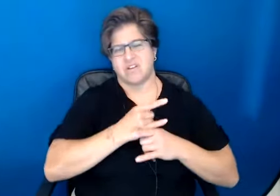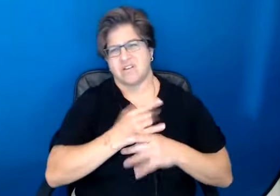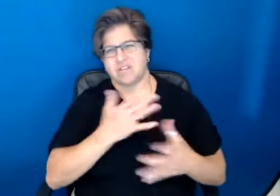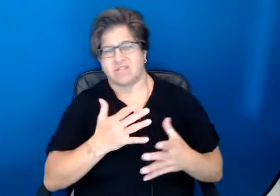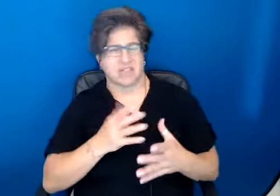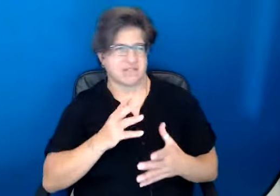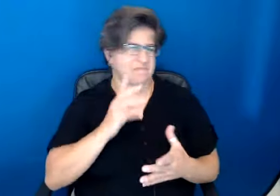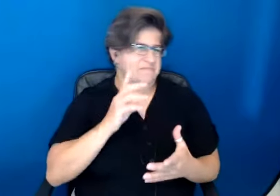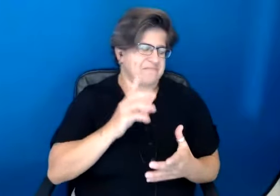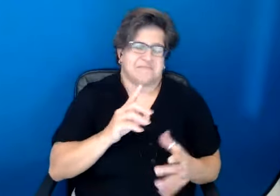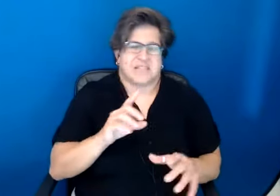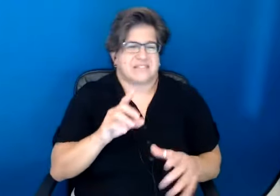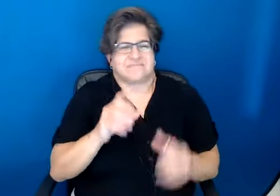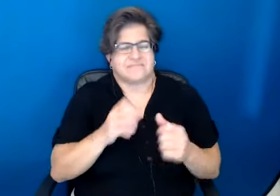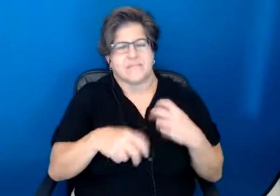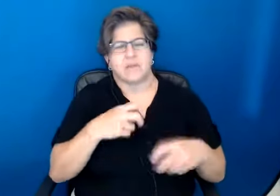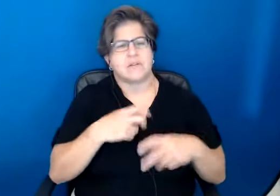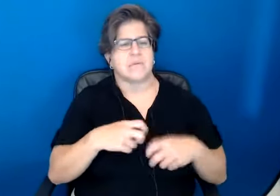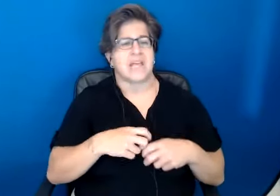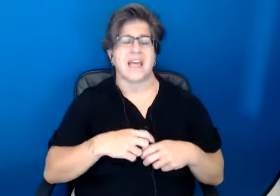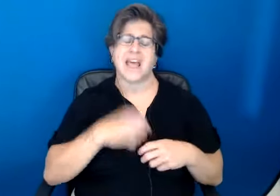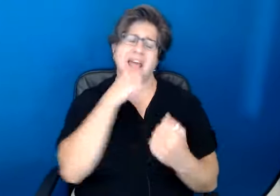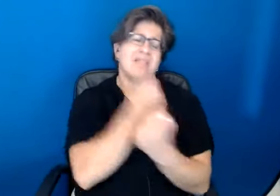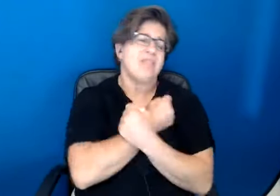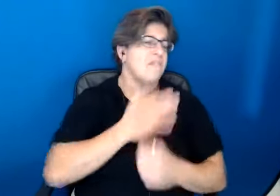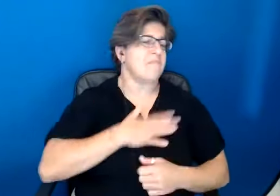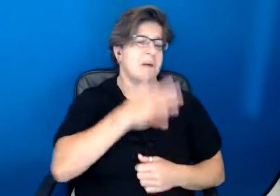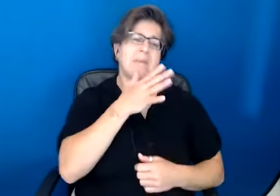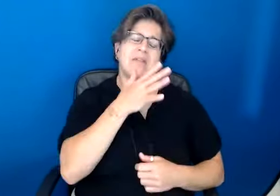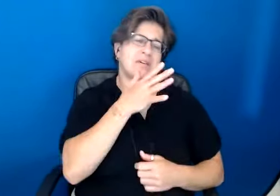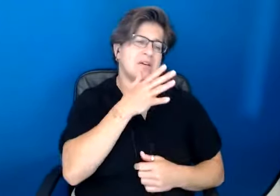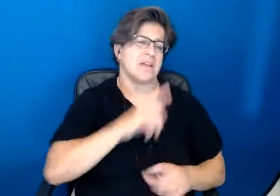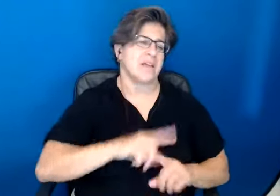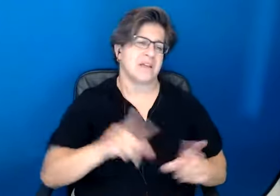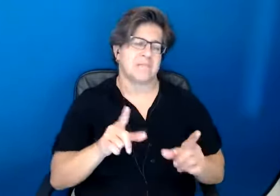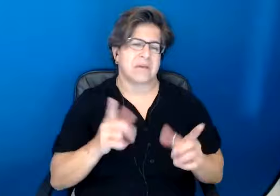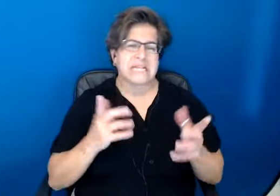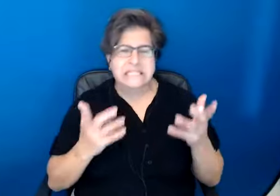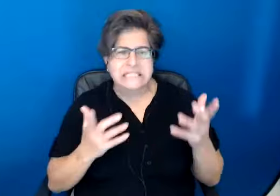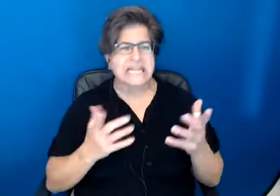a crazy drunk. I would love to say she was a functioning alcoholic, but she was a mental alcoholic. You know,